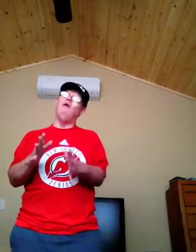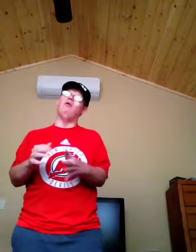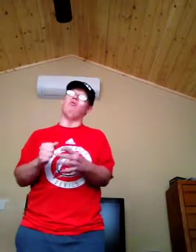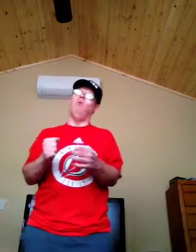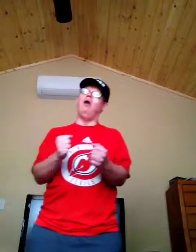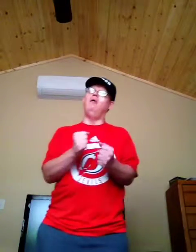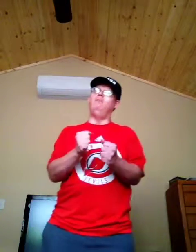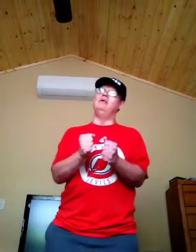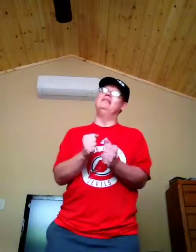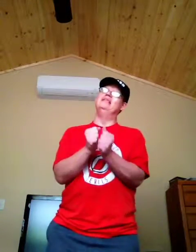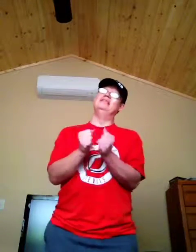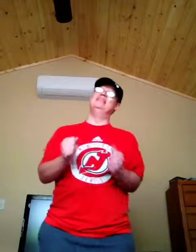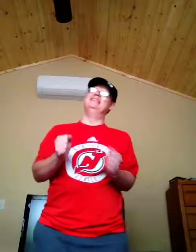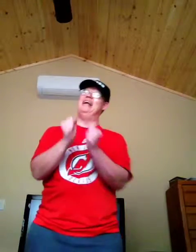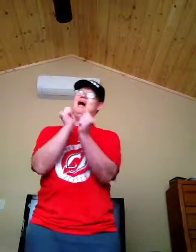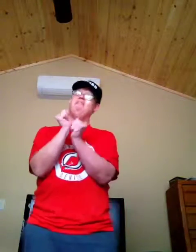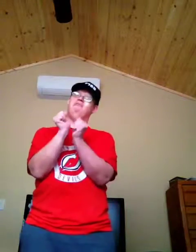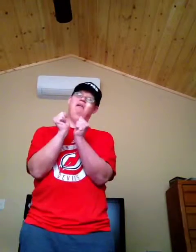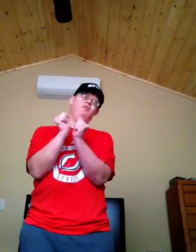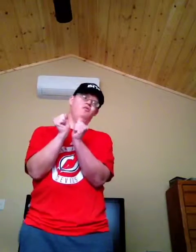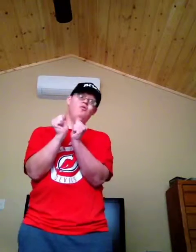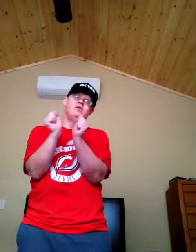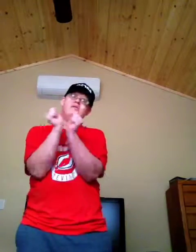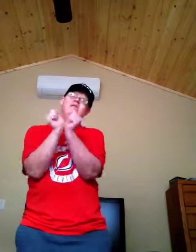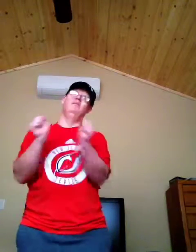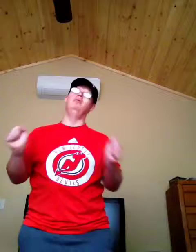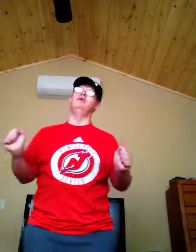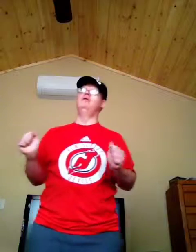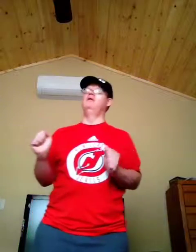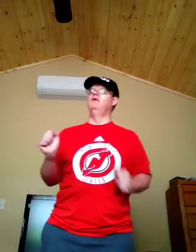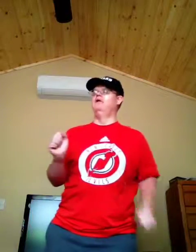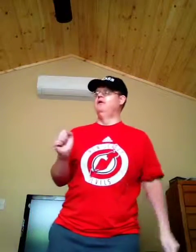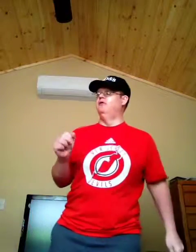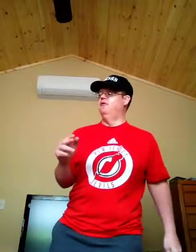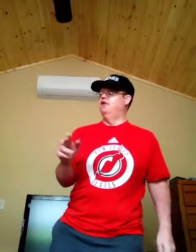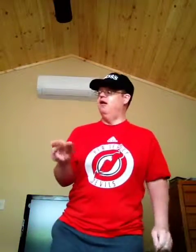I don't want to swear, but I'm afraid to. But